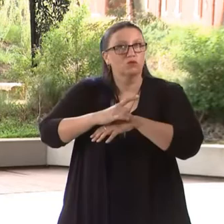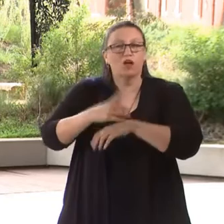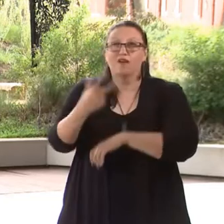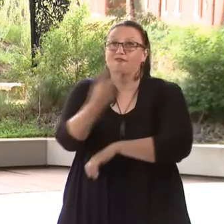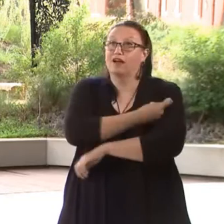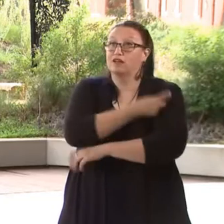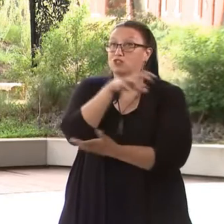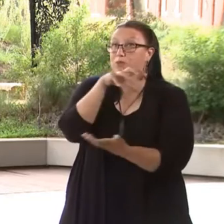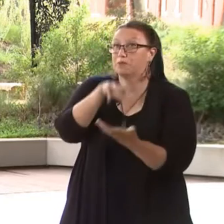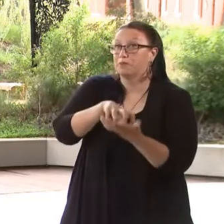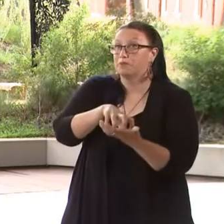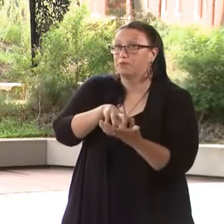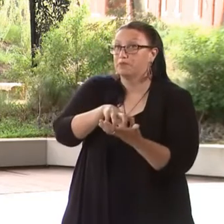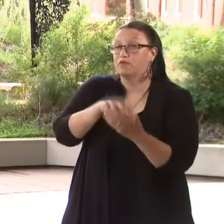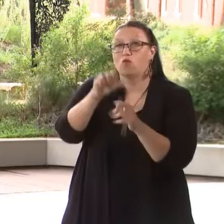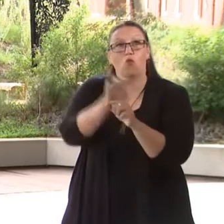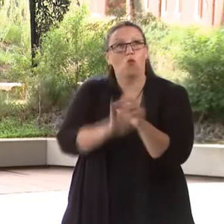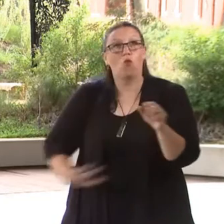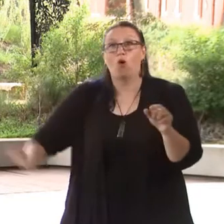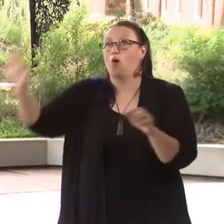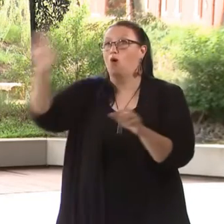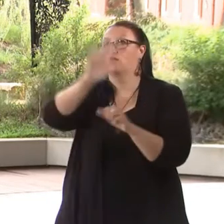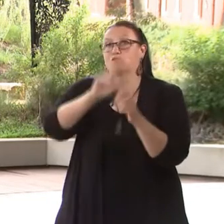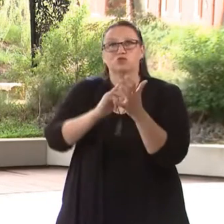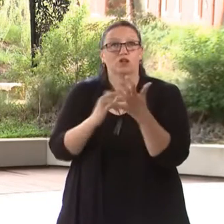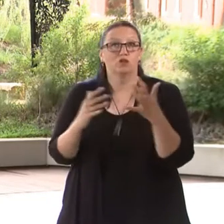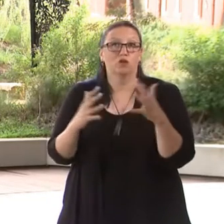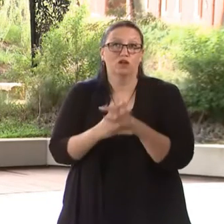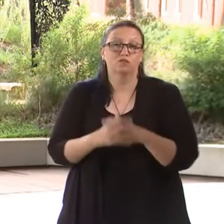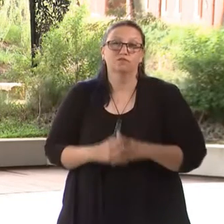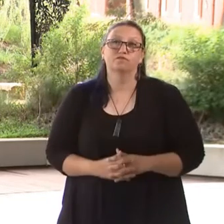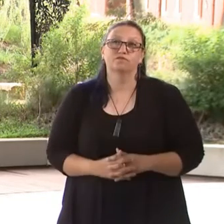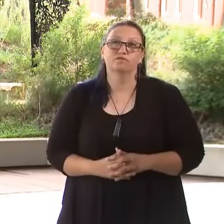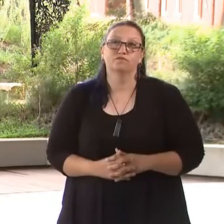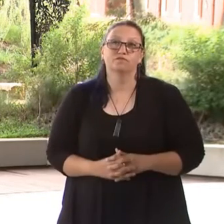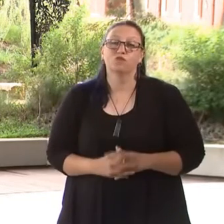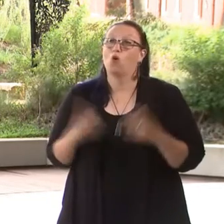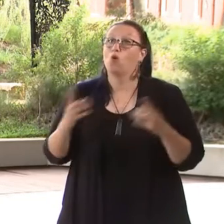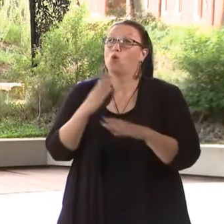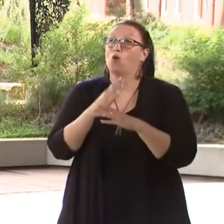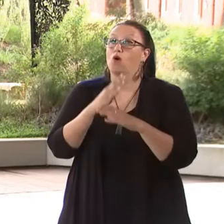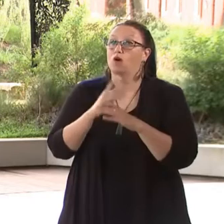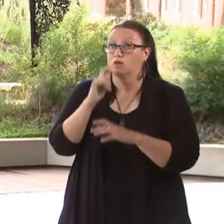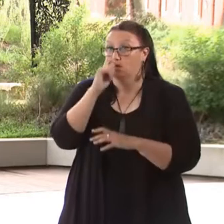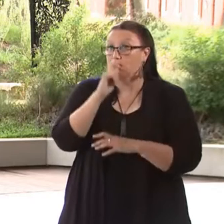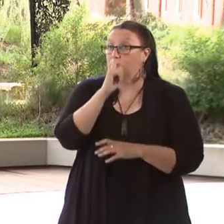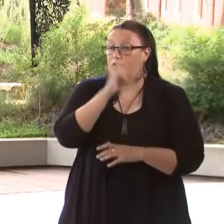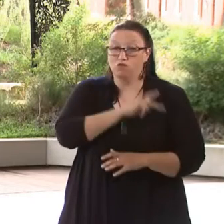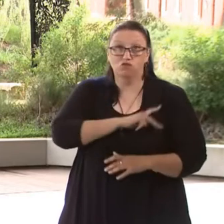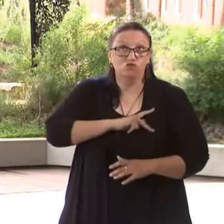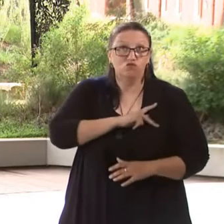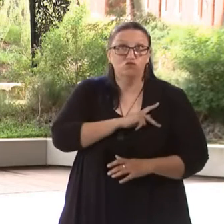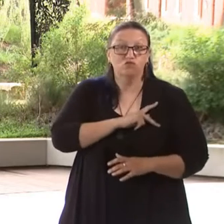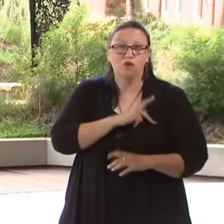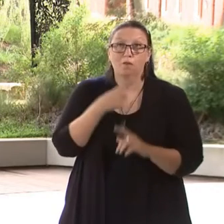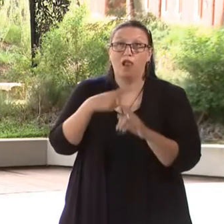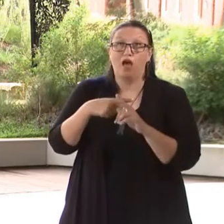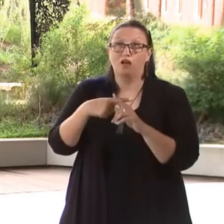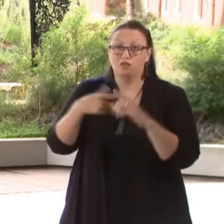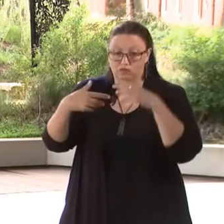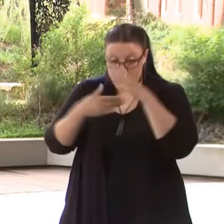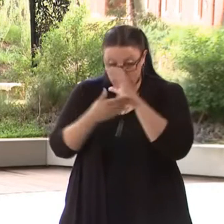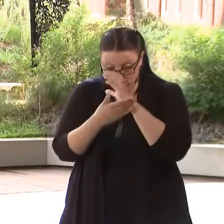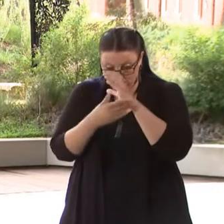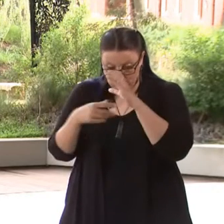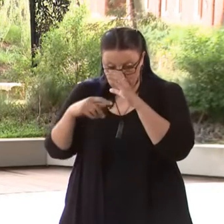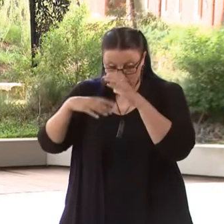as well, I want to thank those workers and pathologists who are out there with the PCR testing as well, because that work continues as